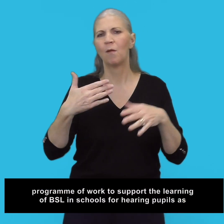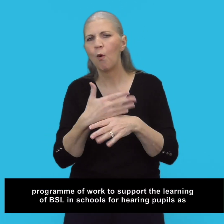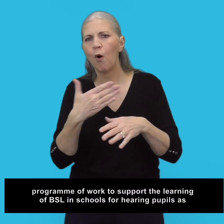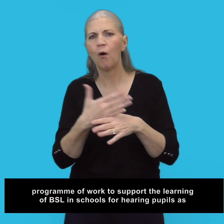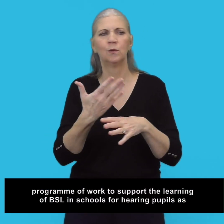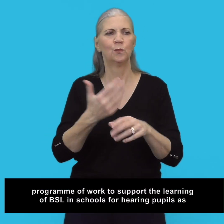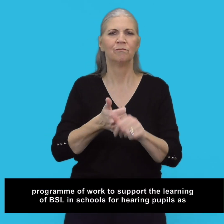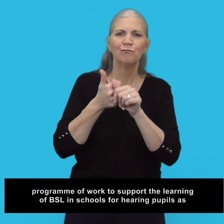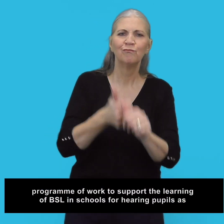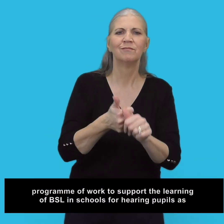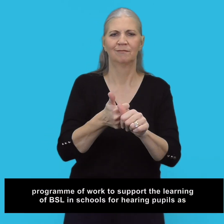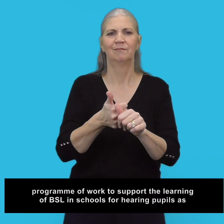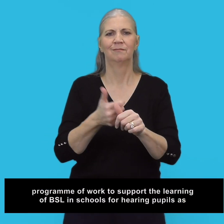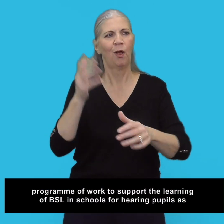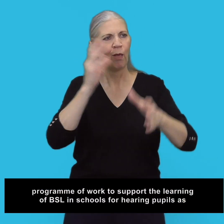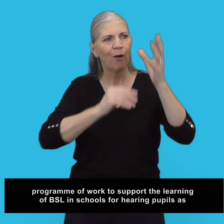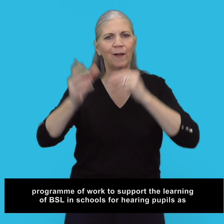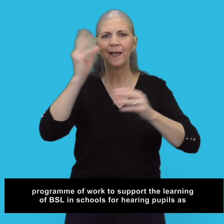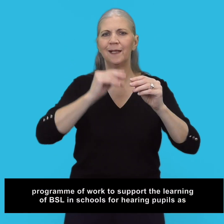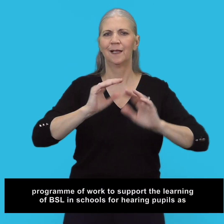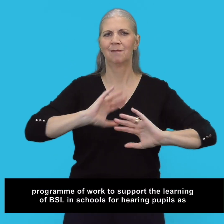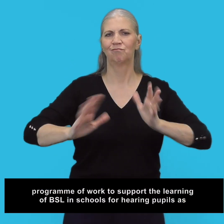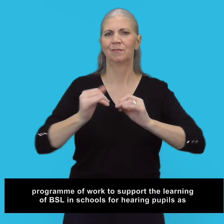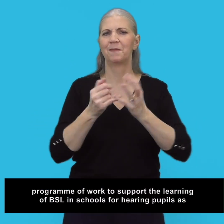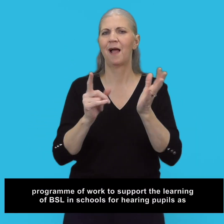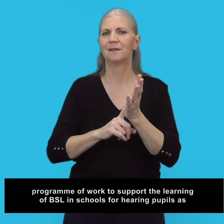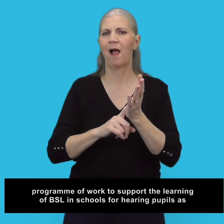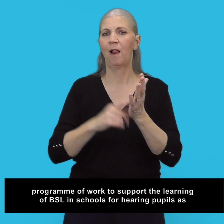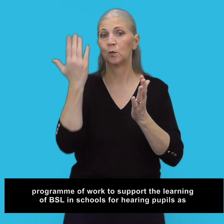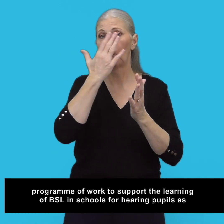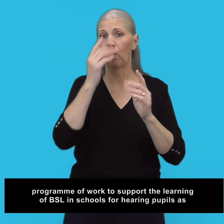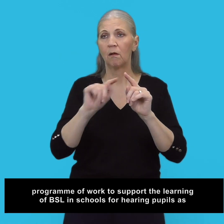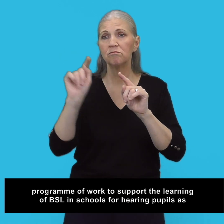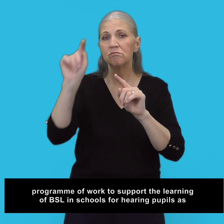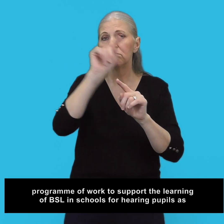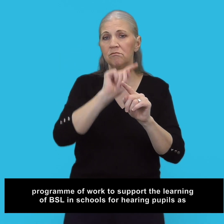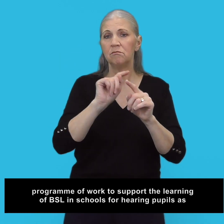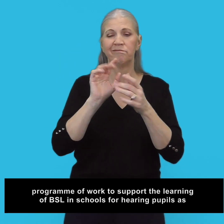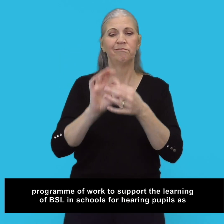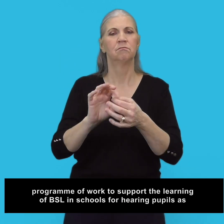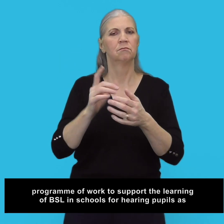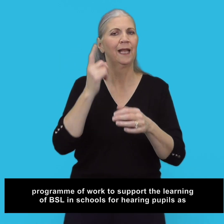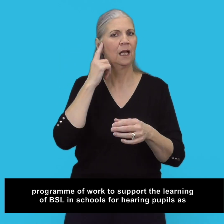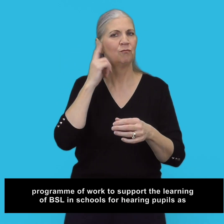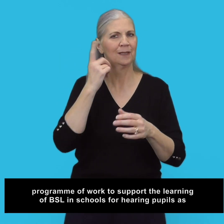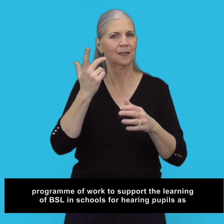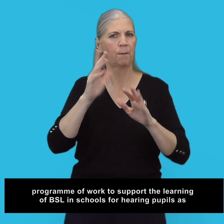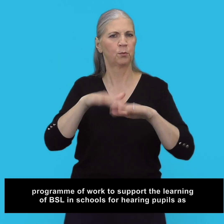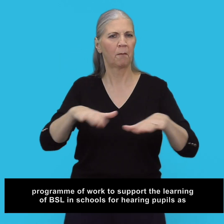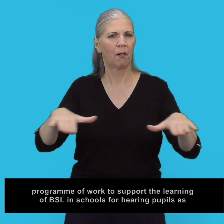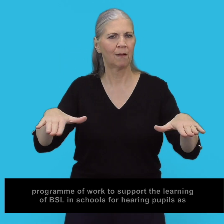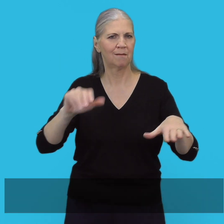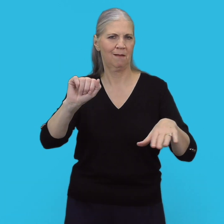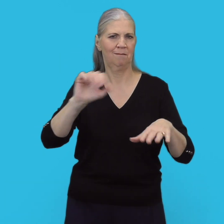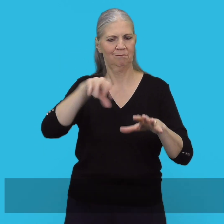programme of work to support the learning of BSL in schools for hearing pupils as part of the 1+2 programme,